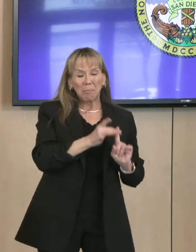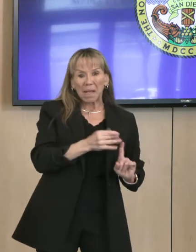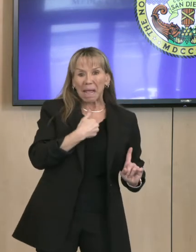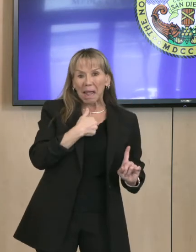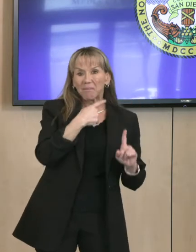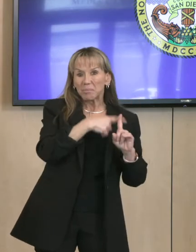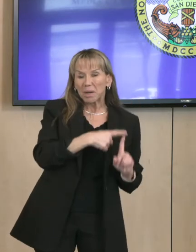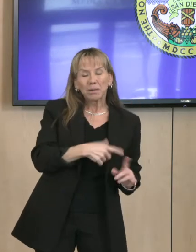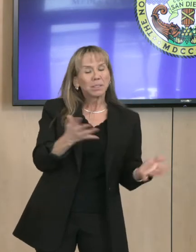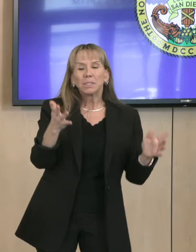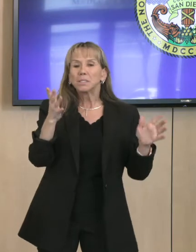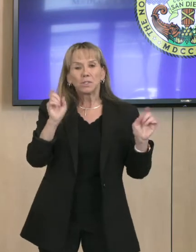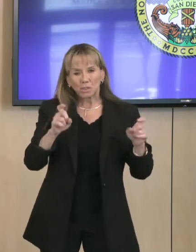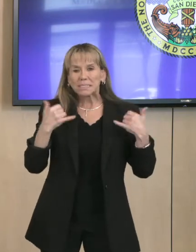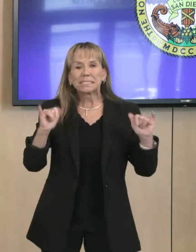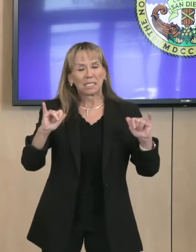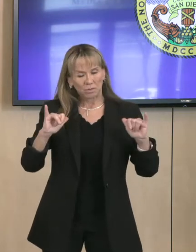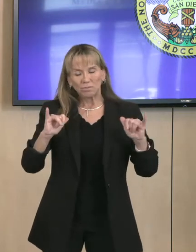can and should be taking.